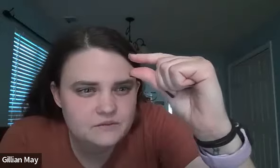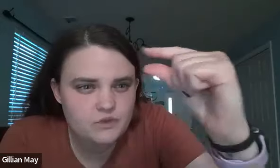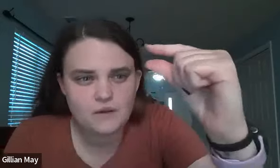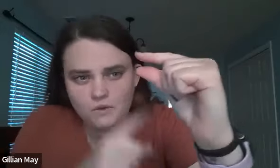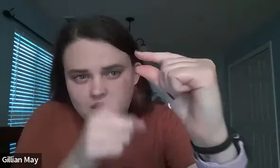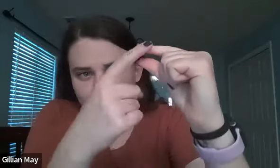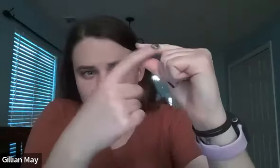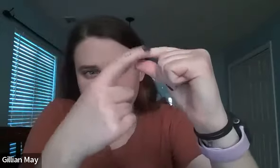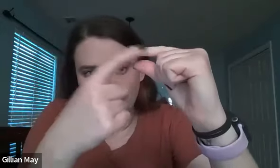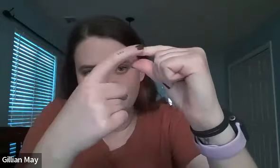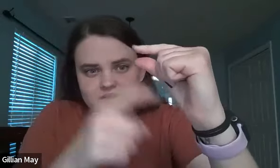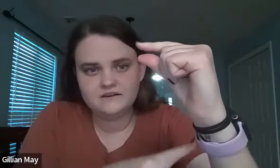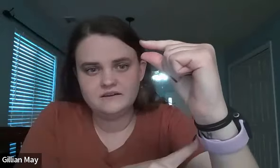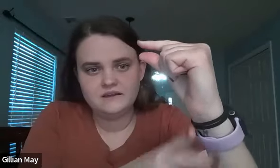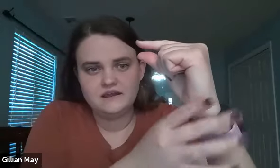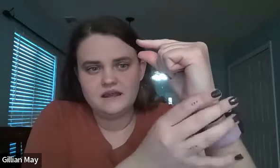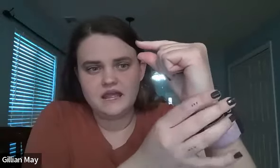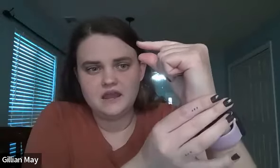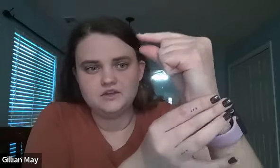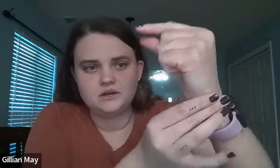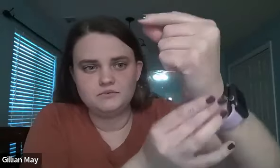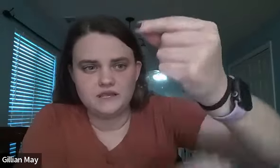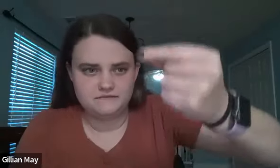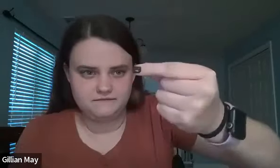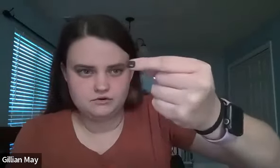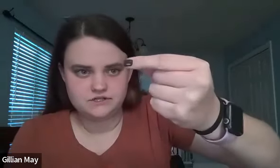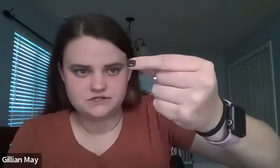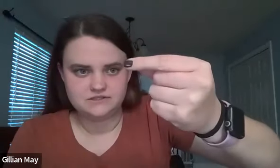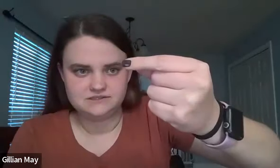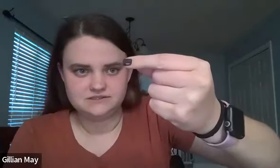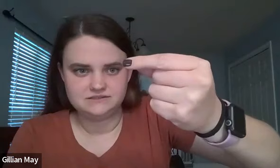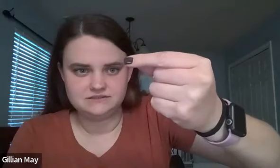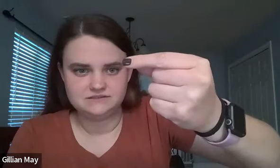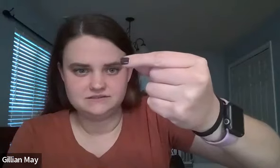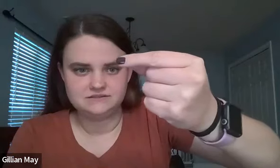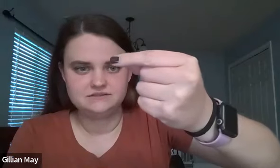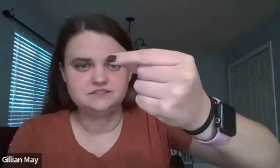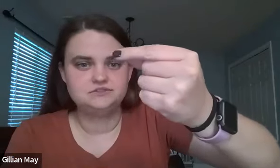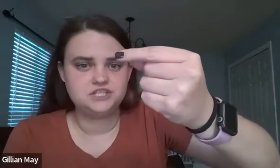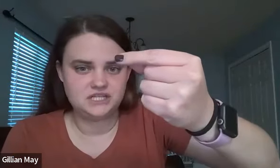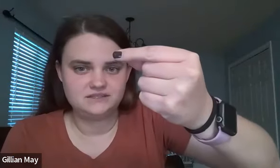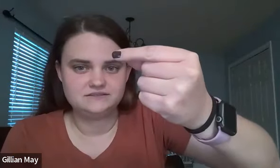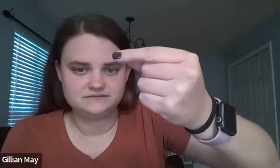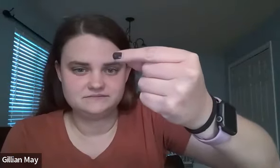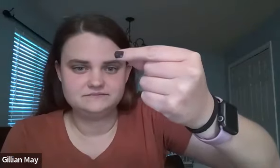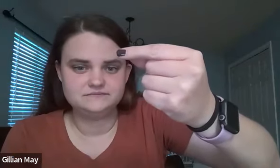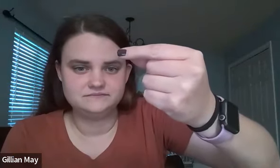with that one pointer, one finger. And now you're going to bring it forward. So G.